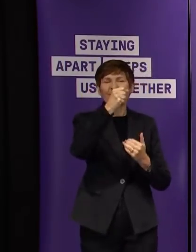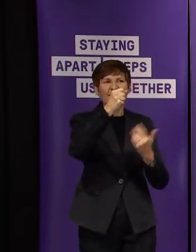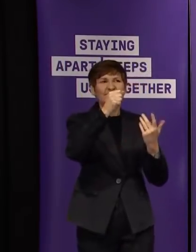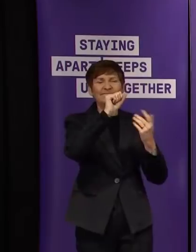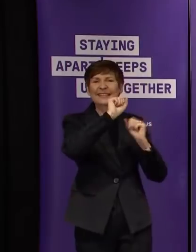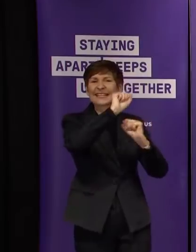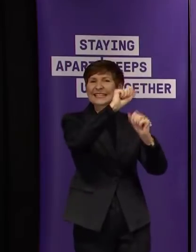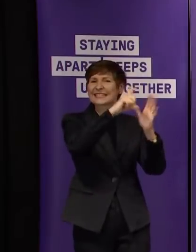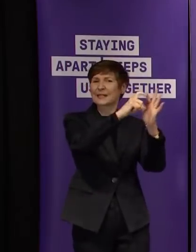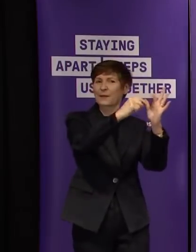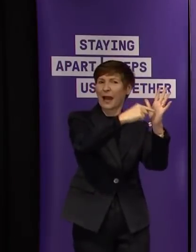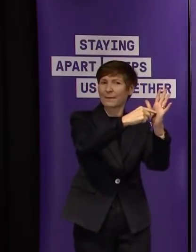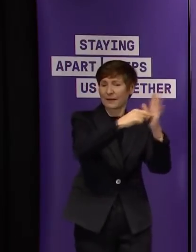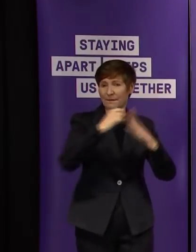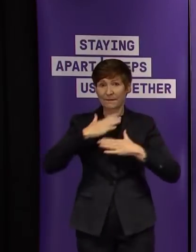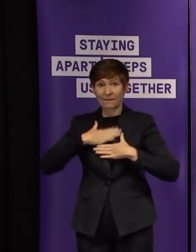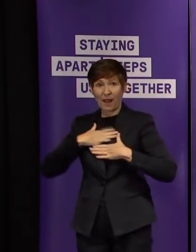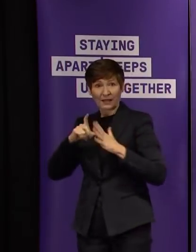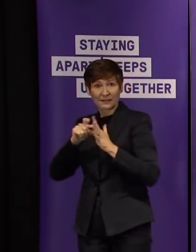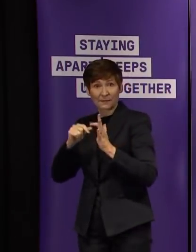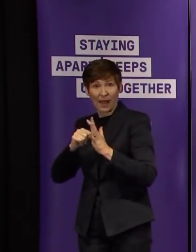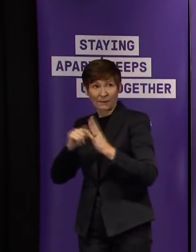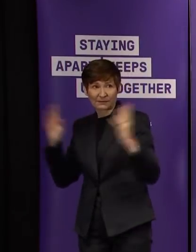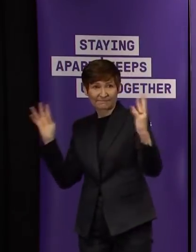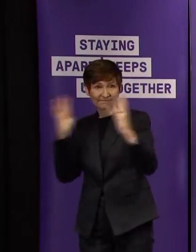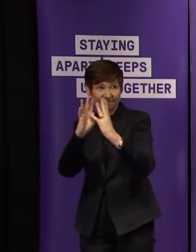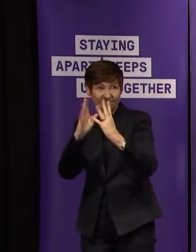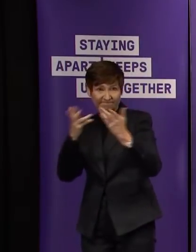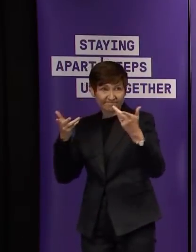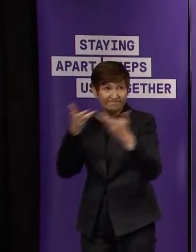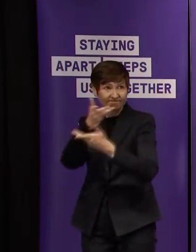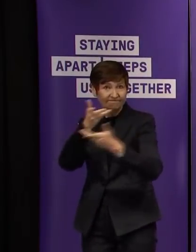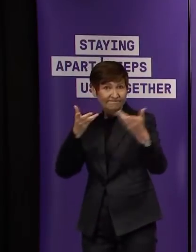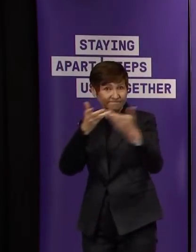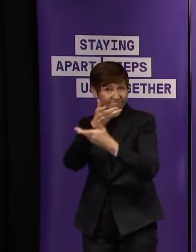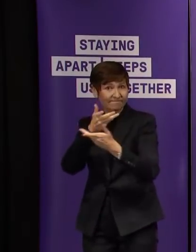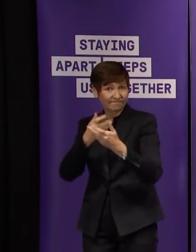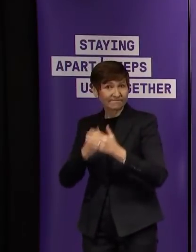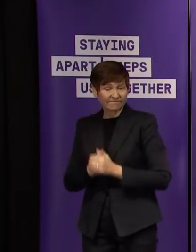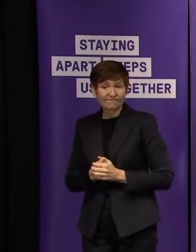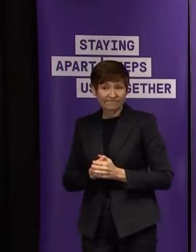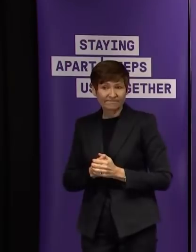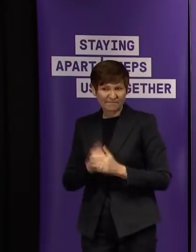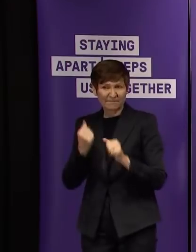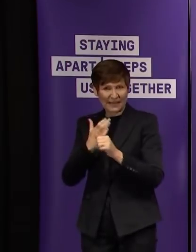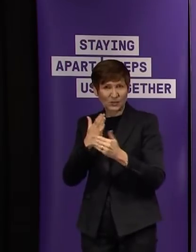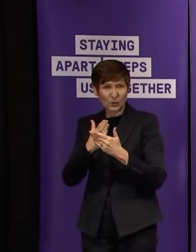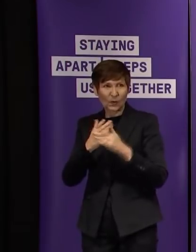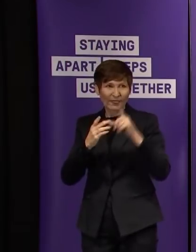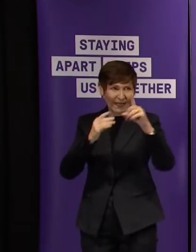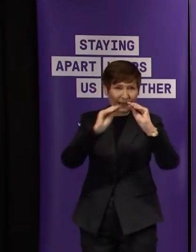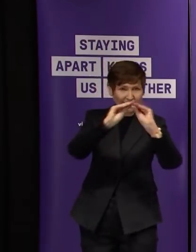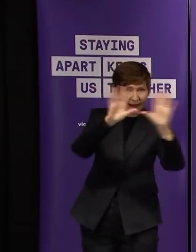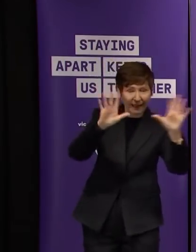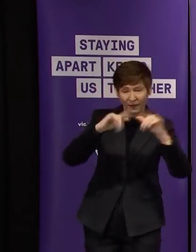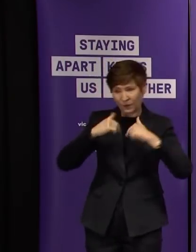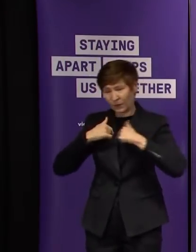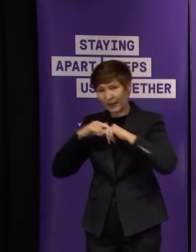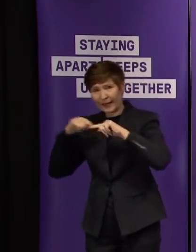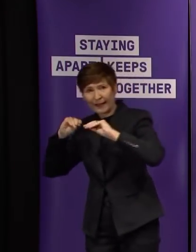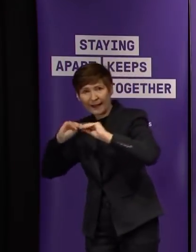mechanism, his department, my department, working together to make sure that we understood various elements of this and we had all the right facts.